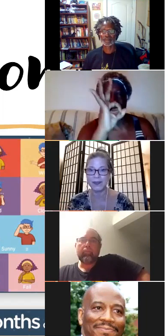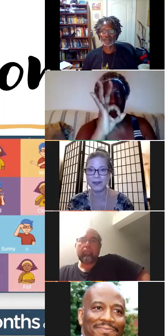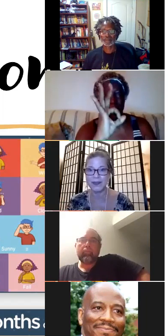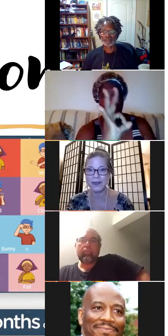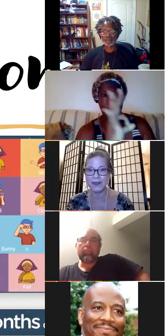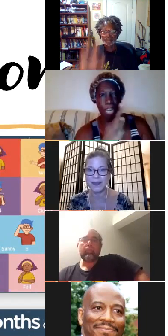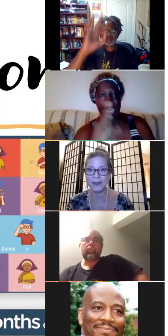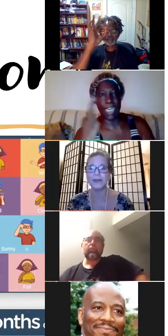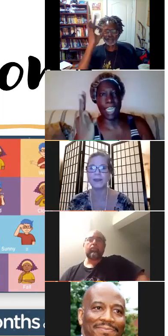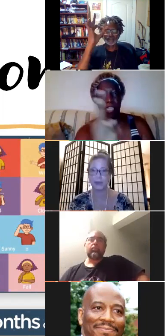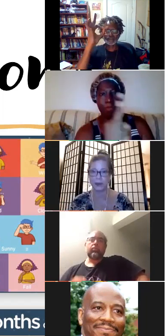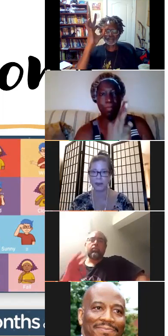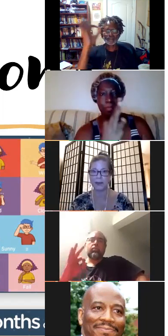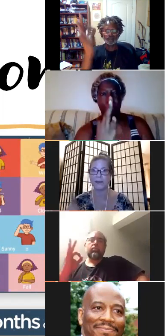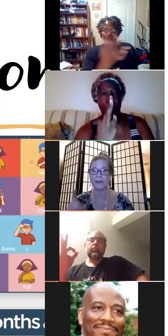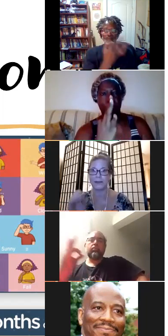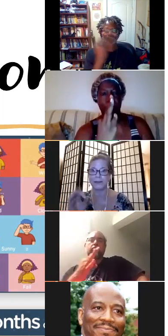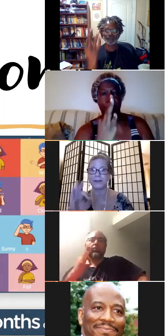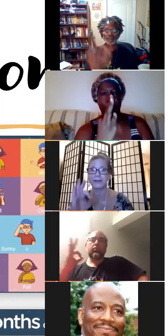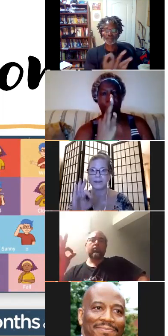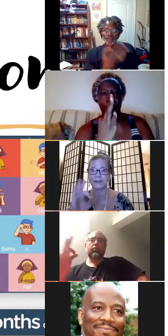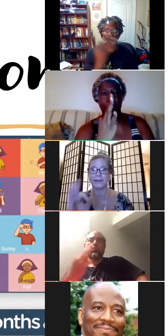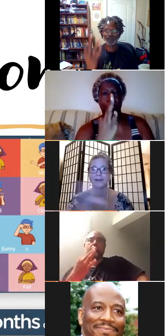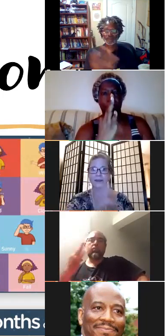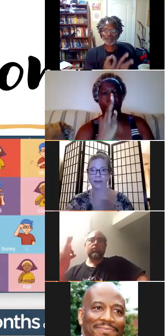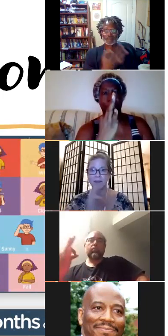Letter F, Friday.